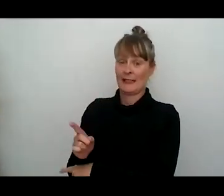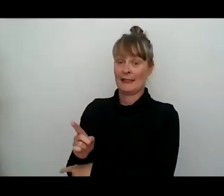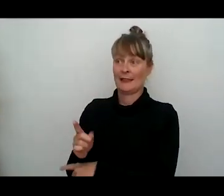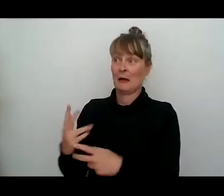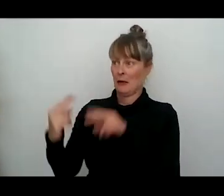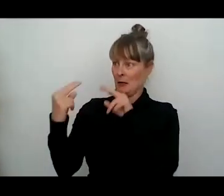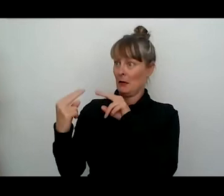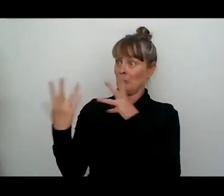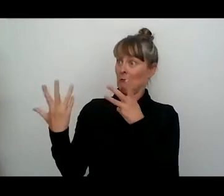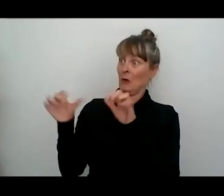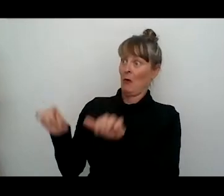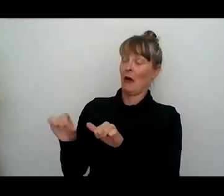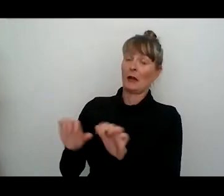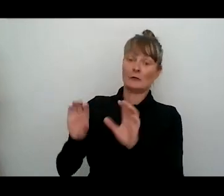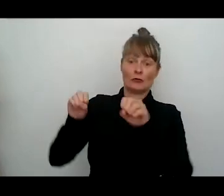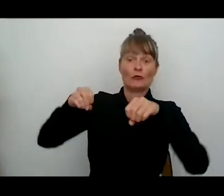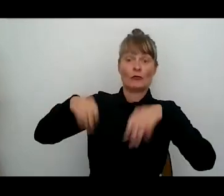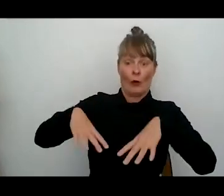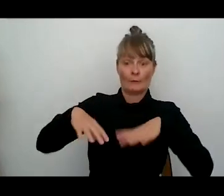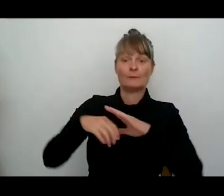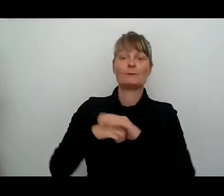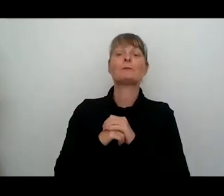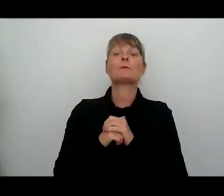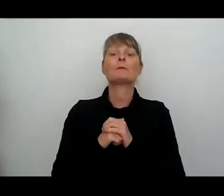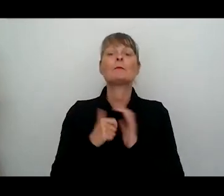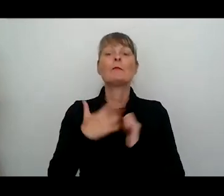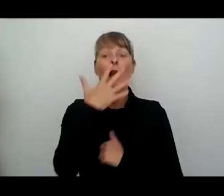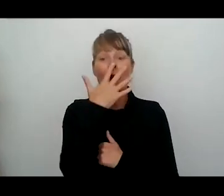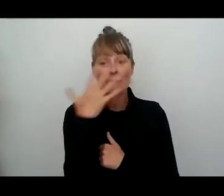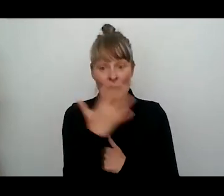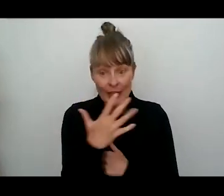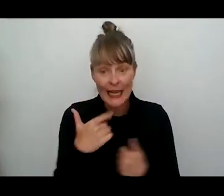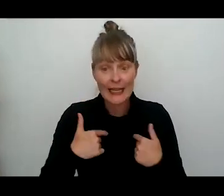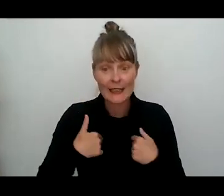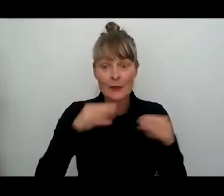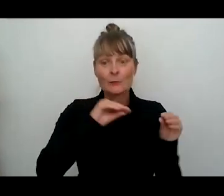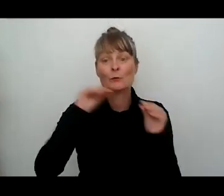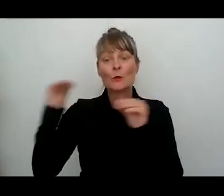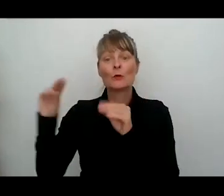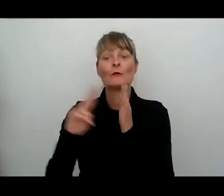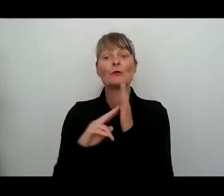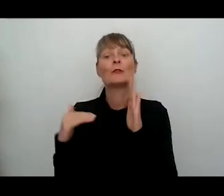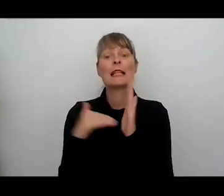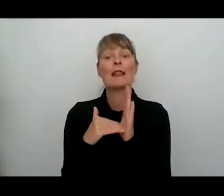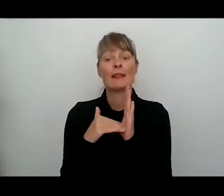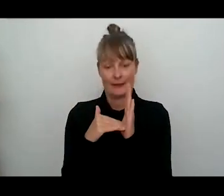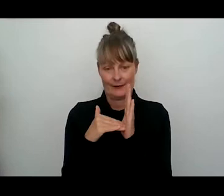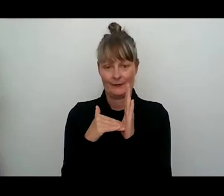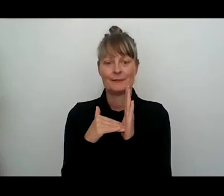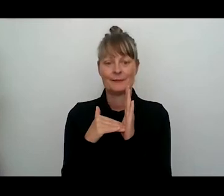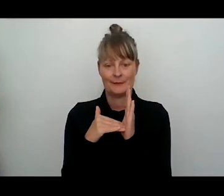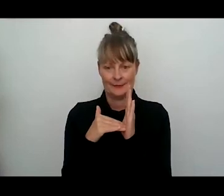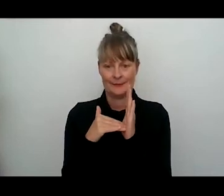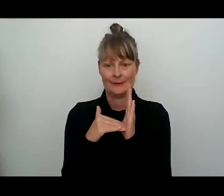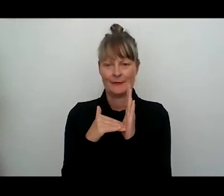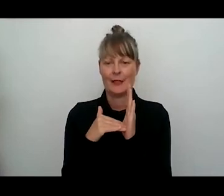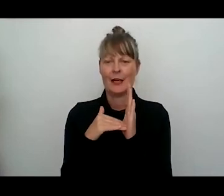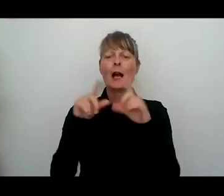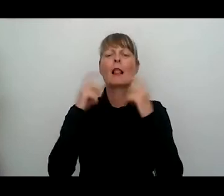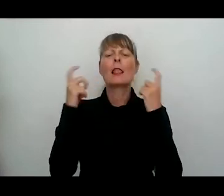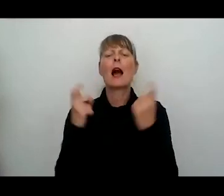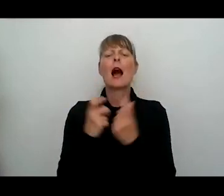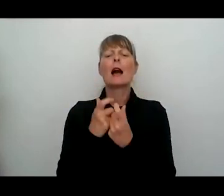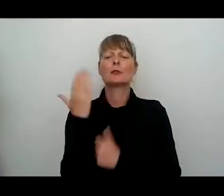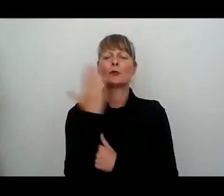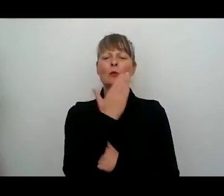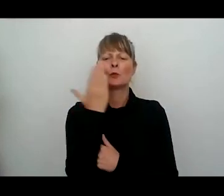So by the time I was 15, we had moved over to New Zealand, and I was sitting there in class, and up to all this time, I had to sit at the